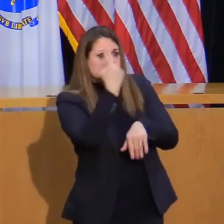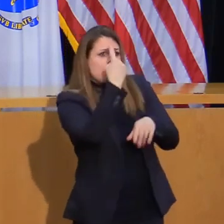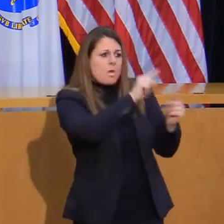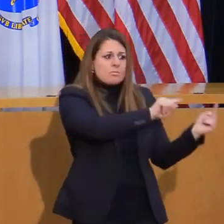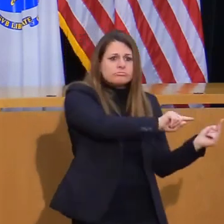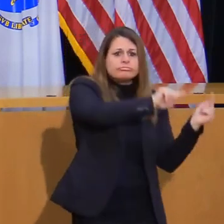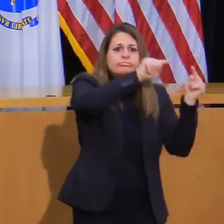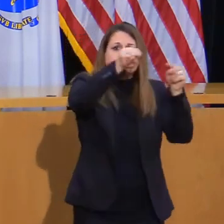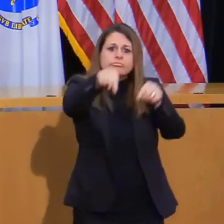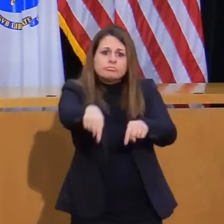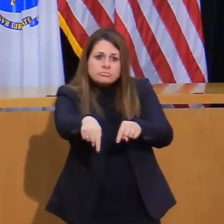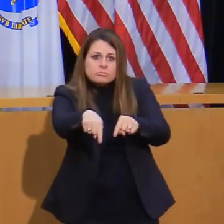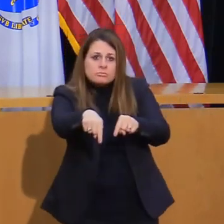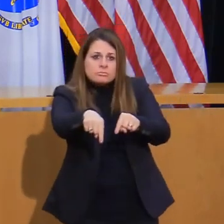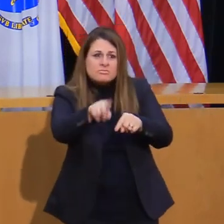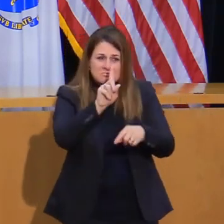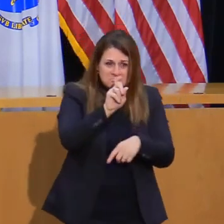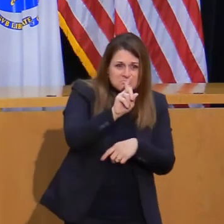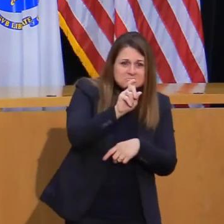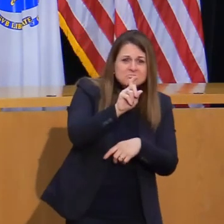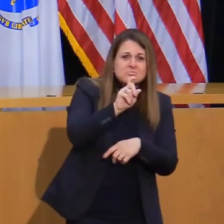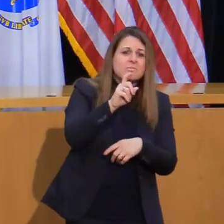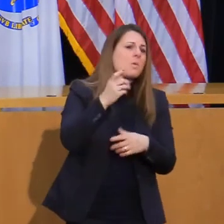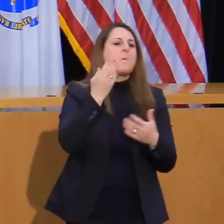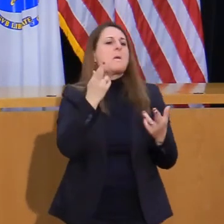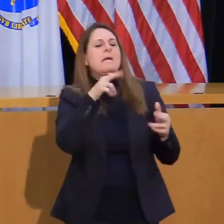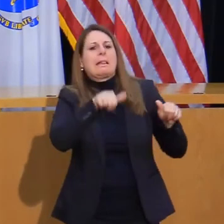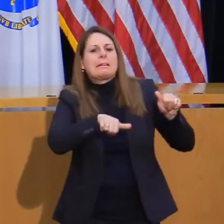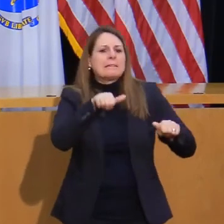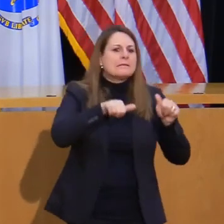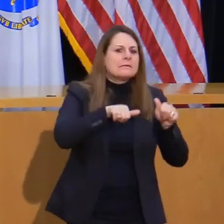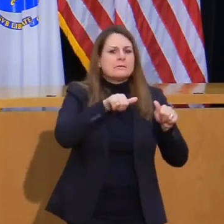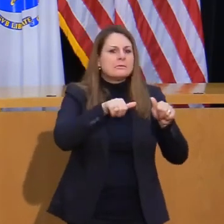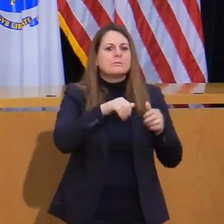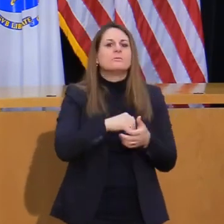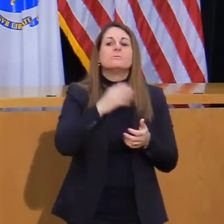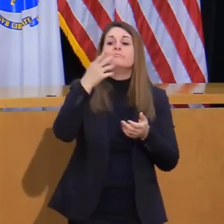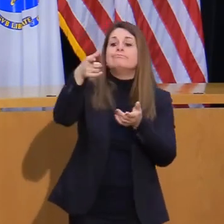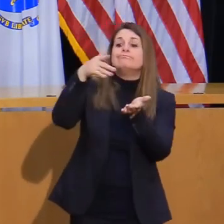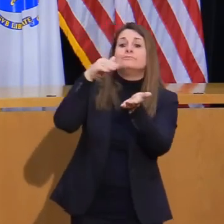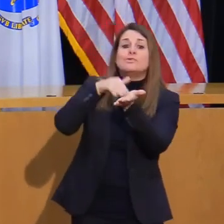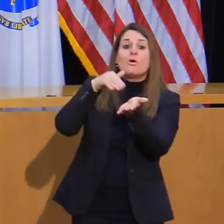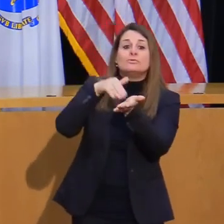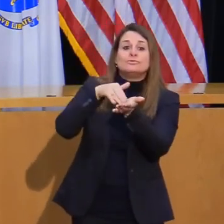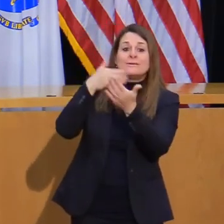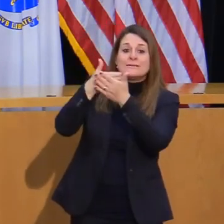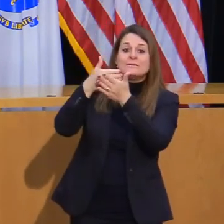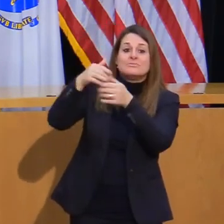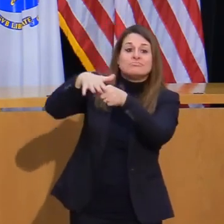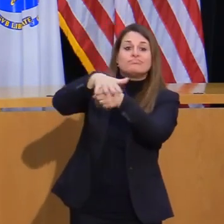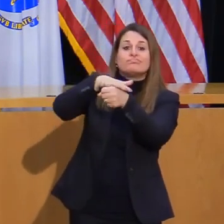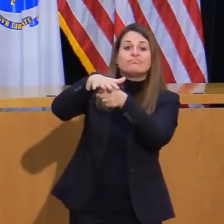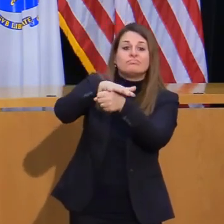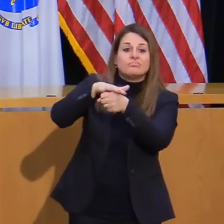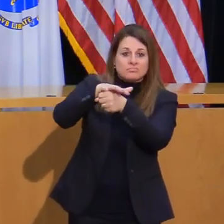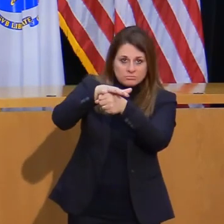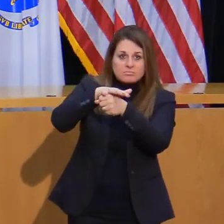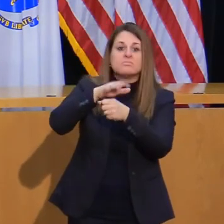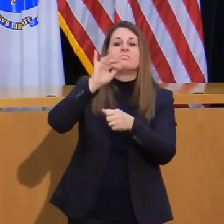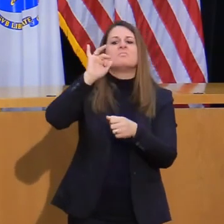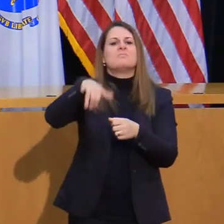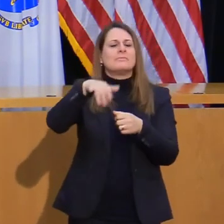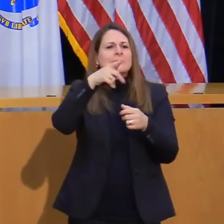program and work with us that way. This effort will complement the work that's already being done by providers, health plans,